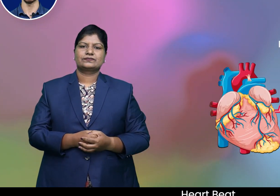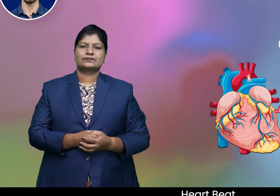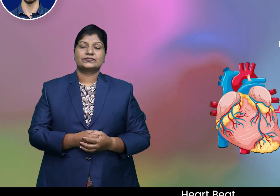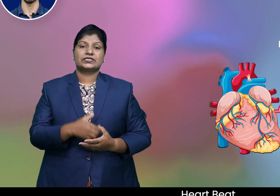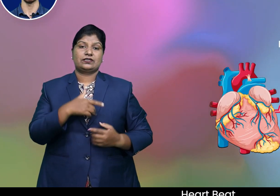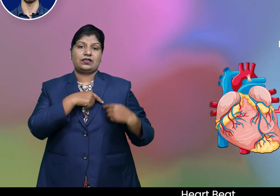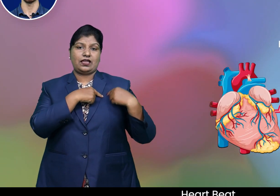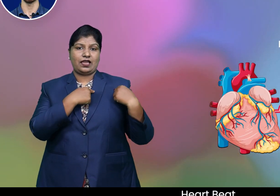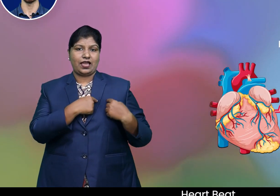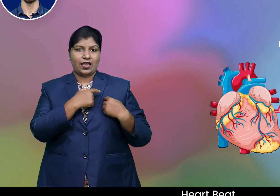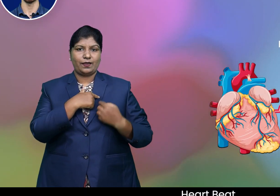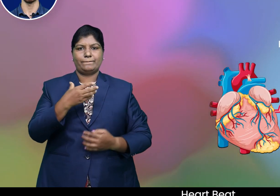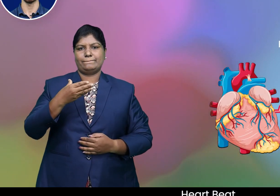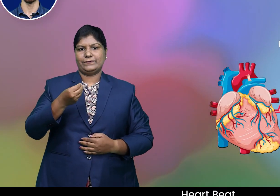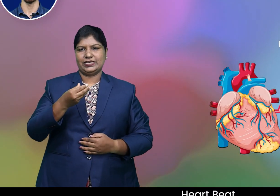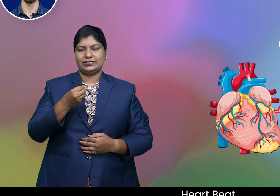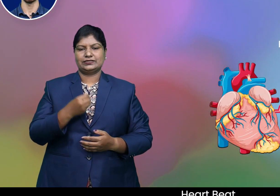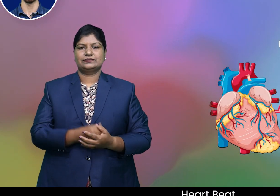Heartbeat.